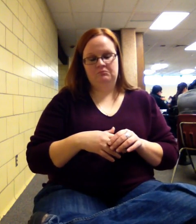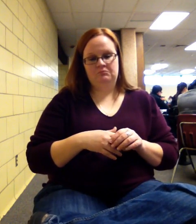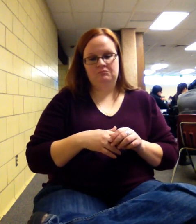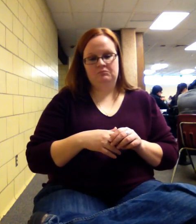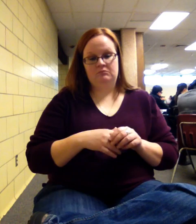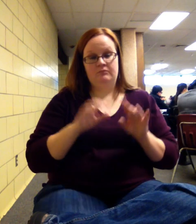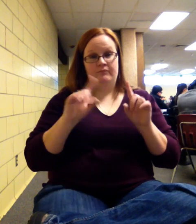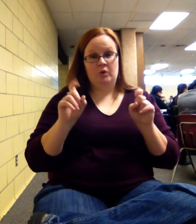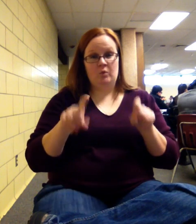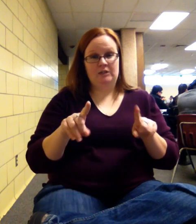Questions or comments?